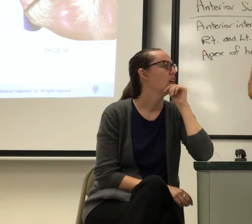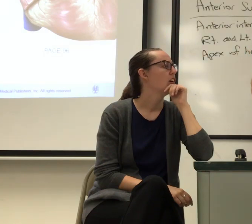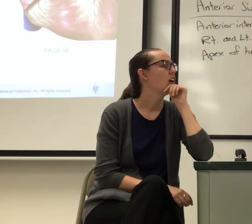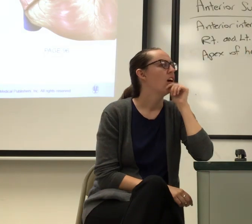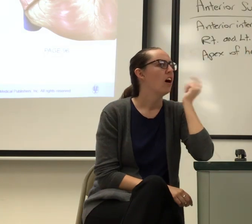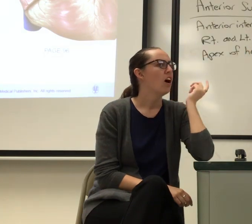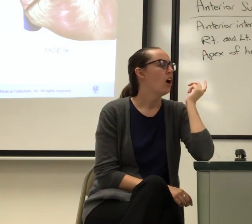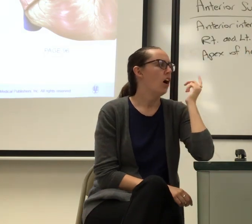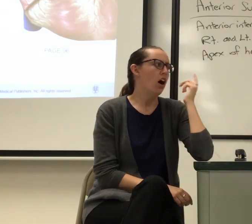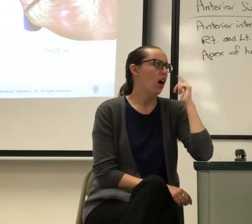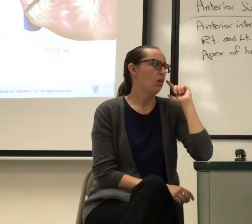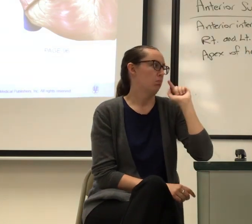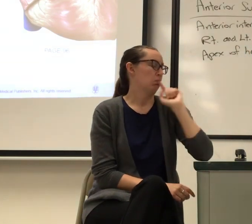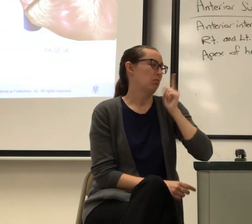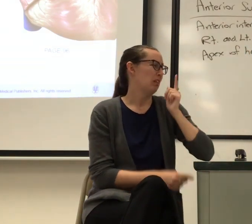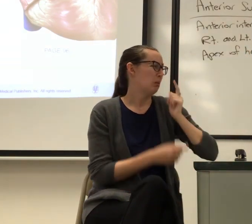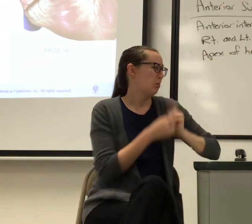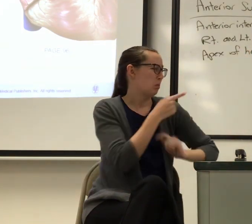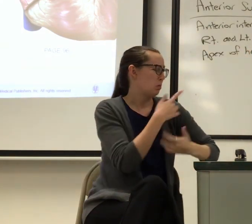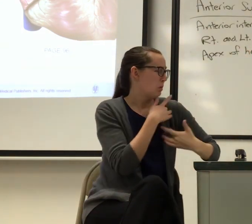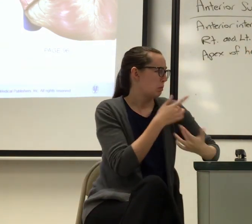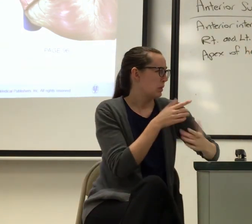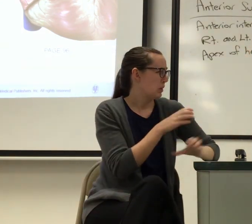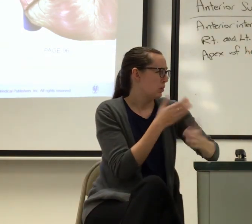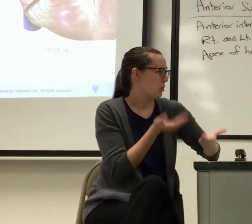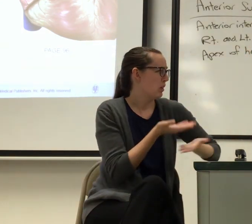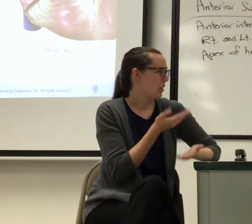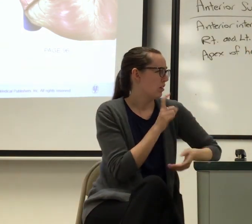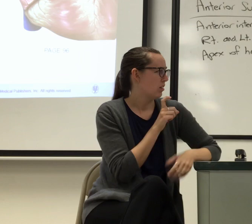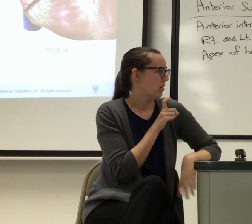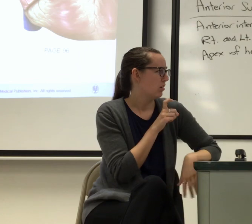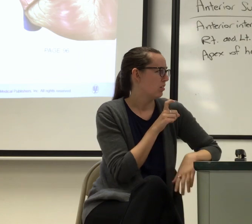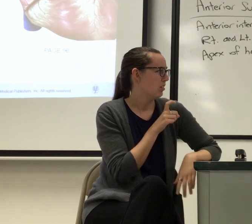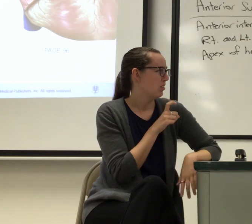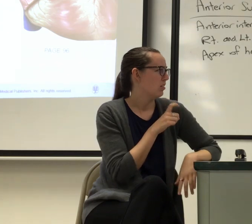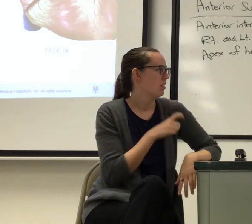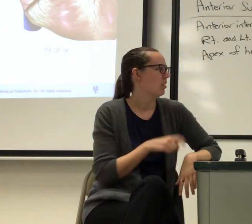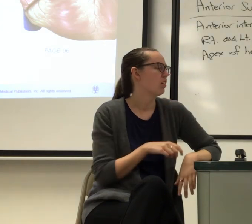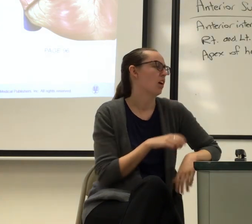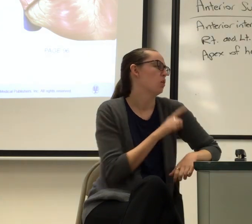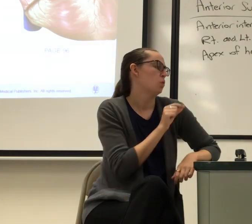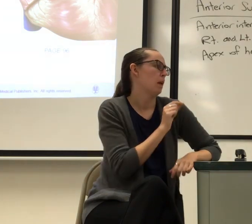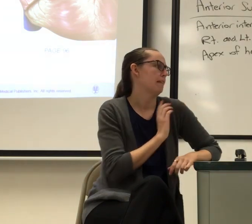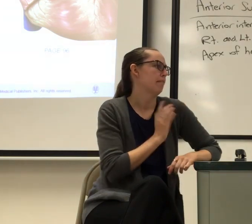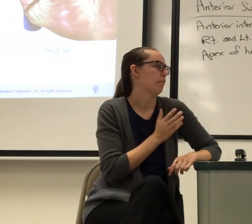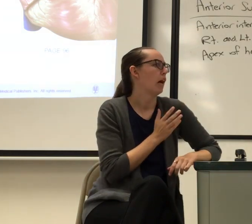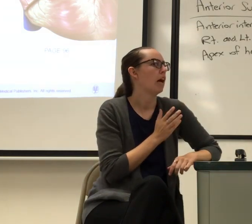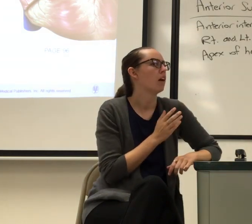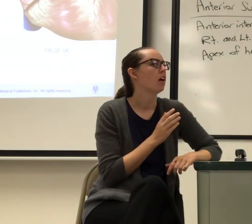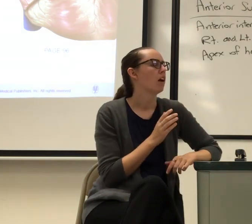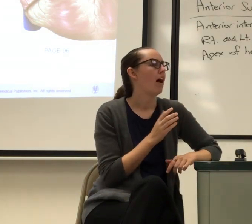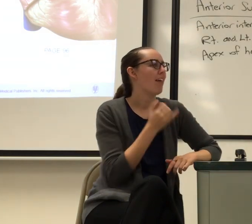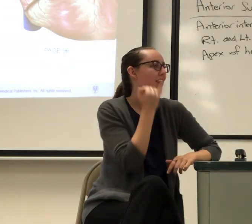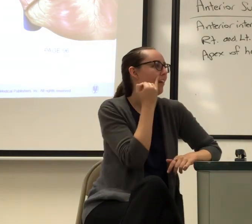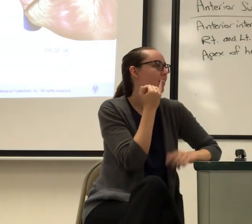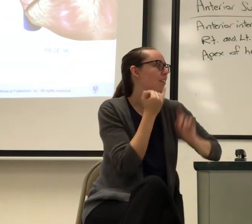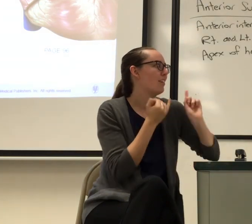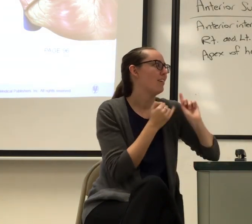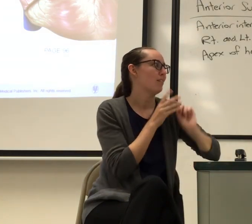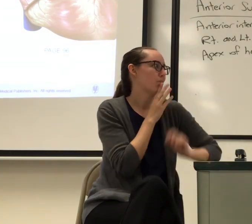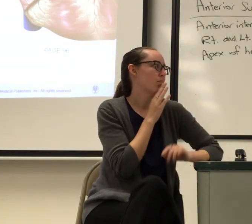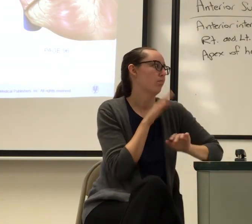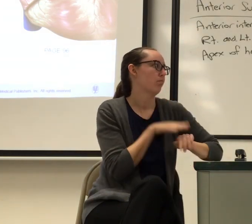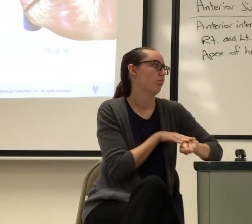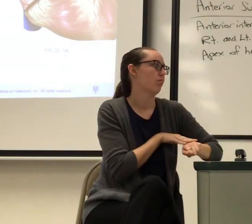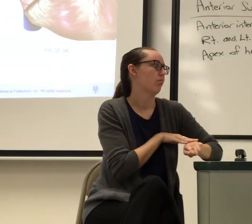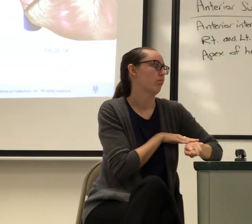I used to pick it up right off to the left. When you get the heart in your hands on Monday, be sure you can tell the anterior surface